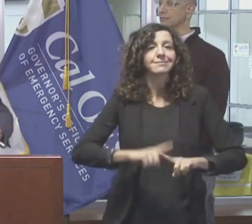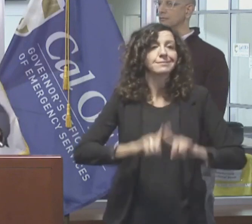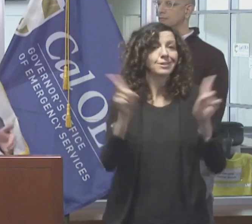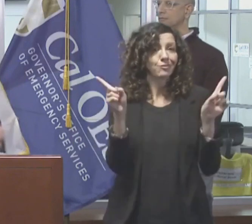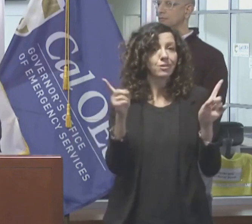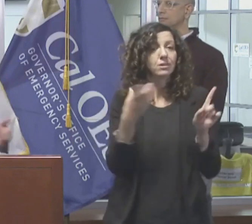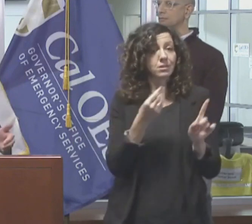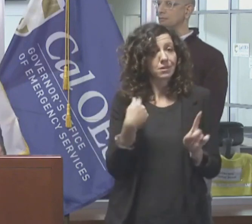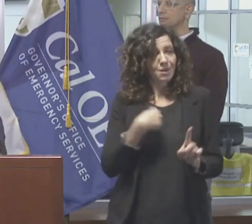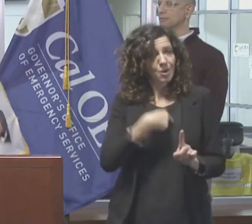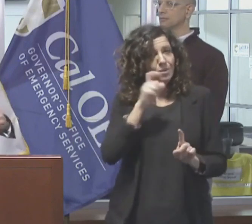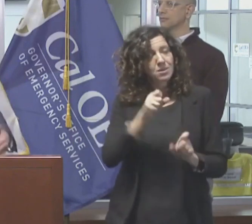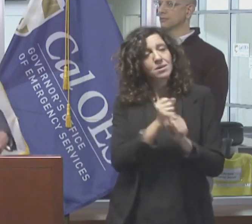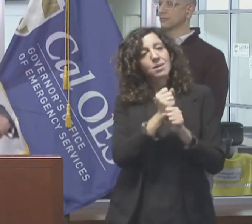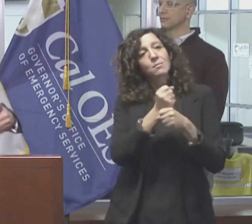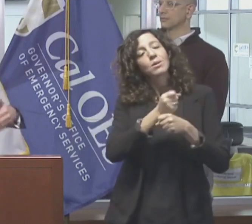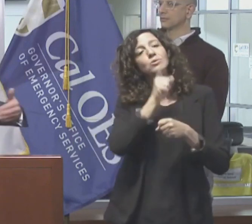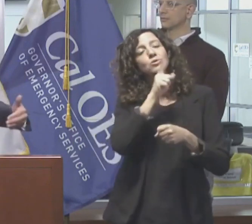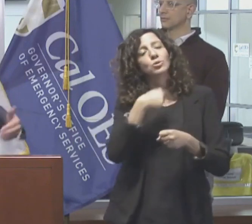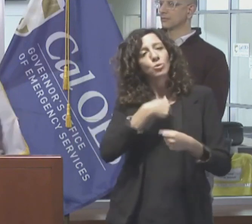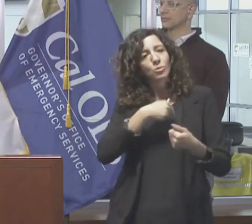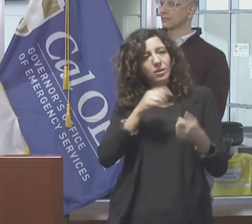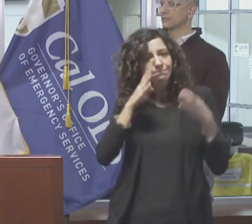moment even differently than we did in the